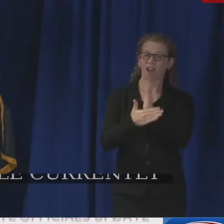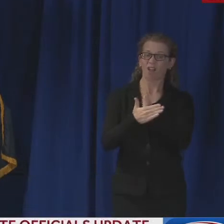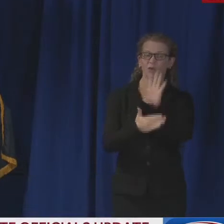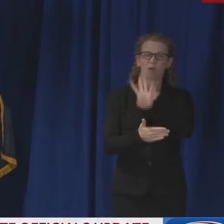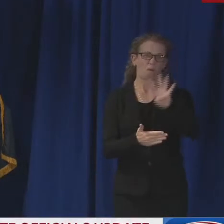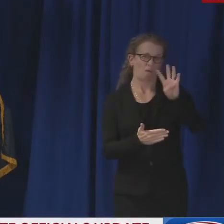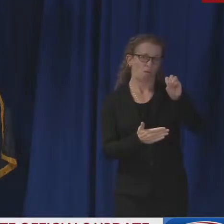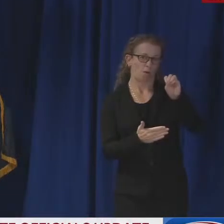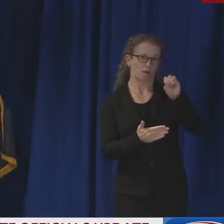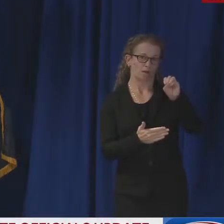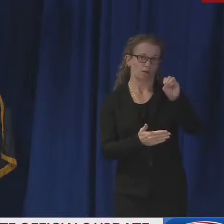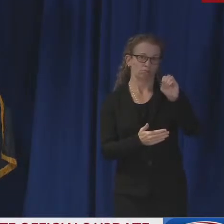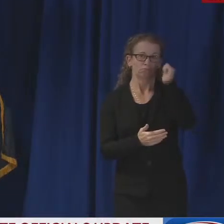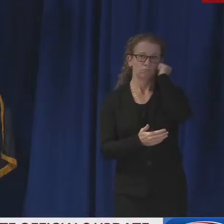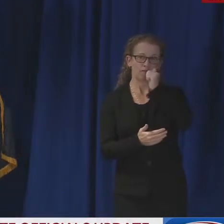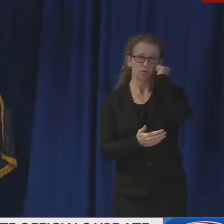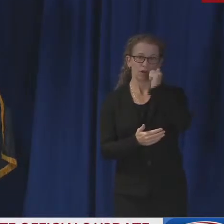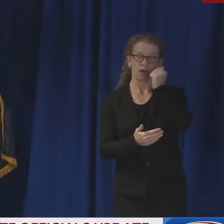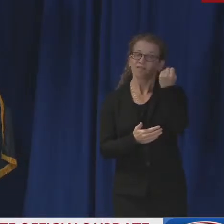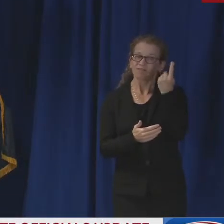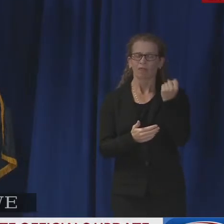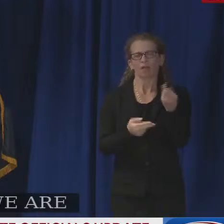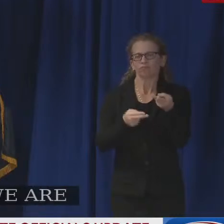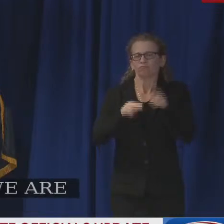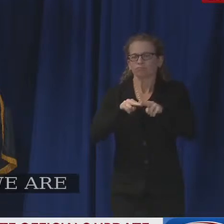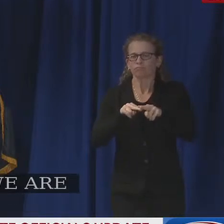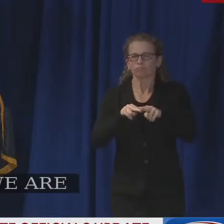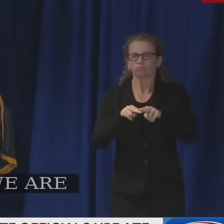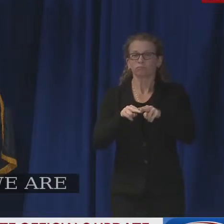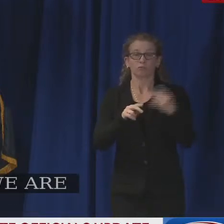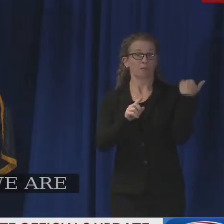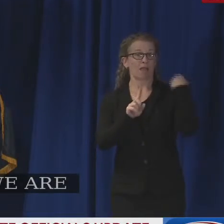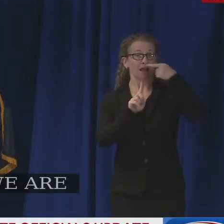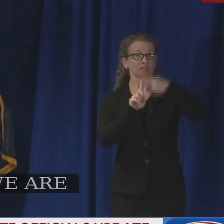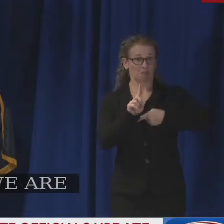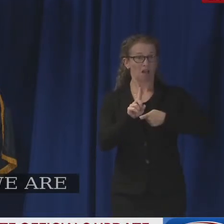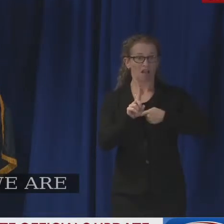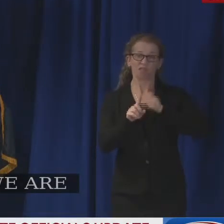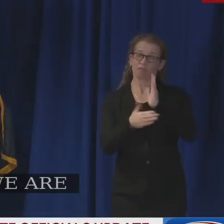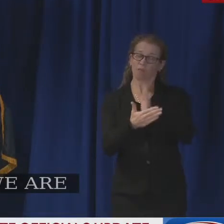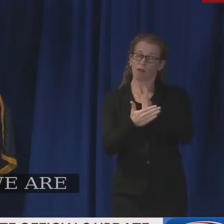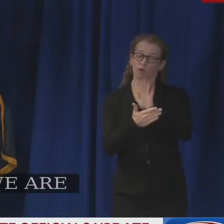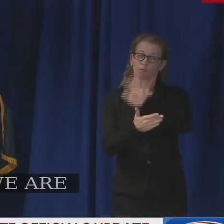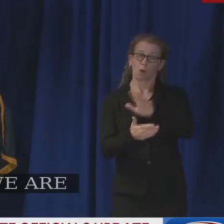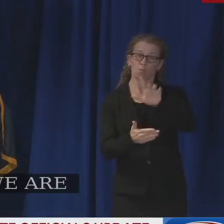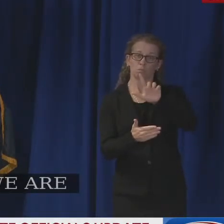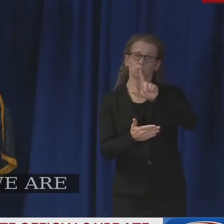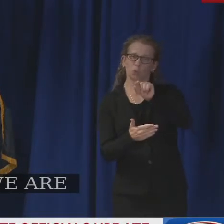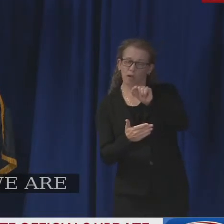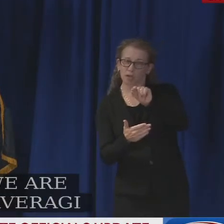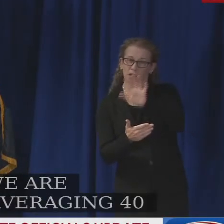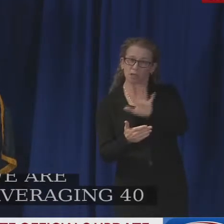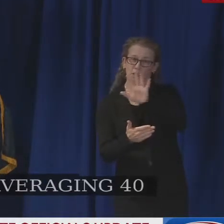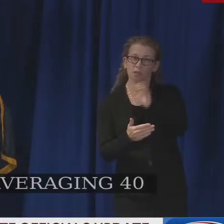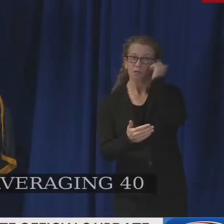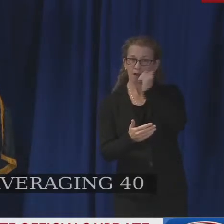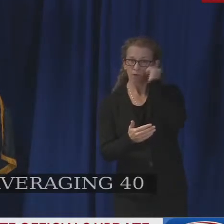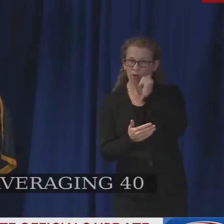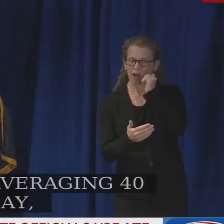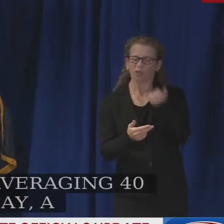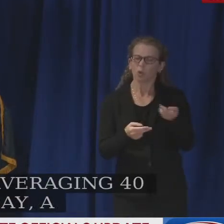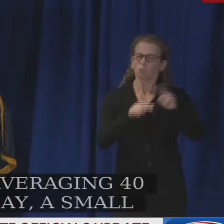day. This is an increase, a small increase from about a month ago when we were averaging around 20 or so new infections per